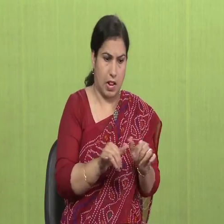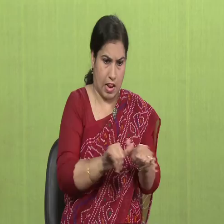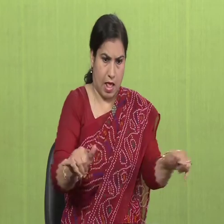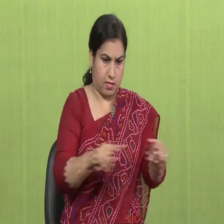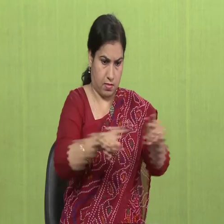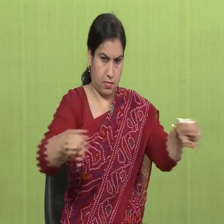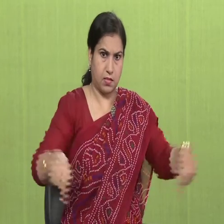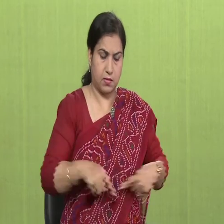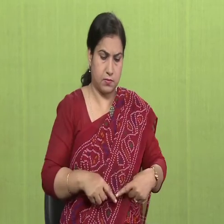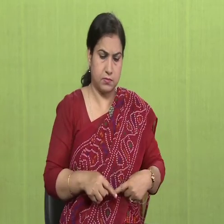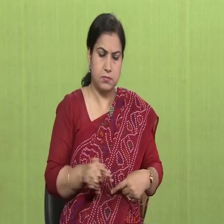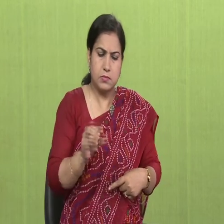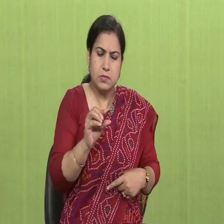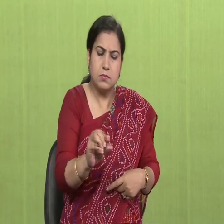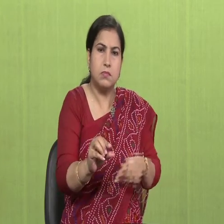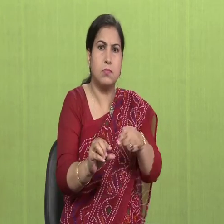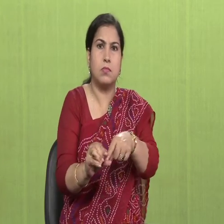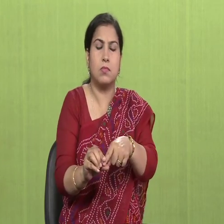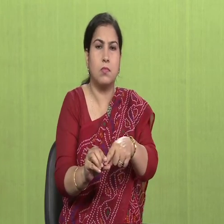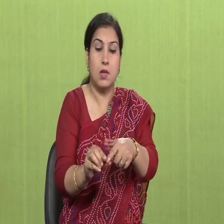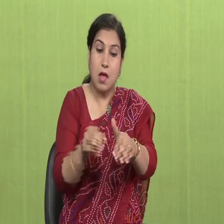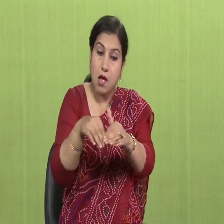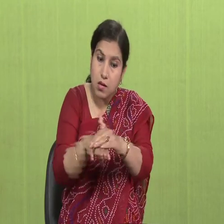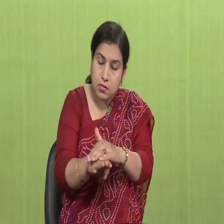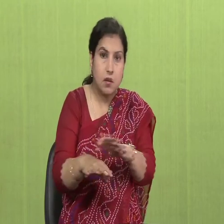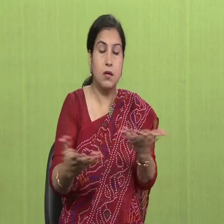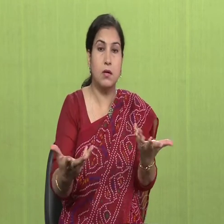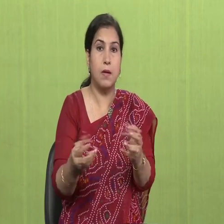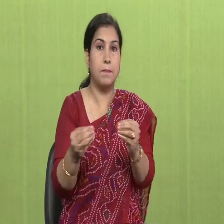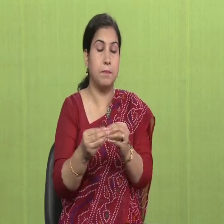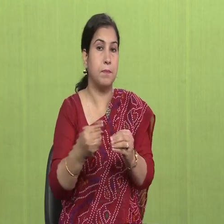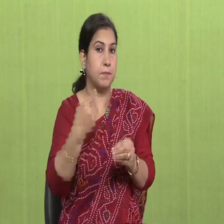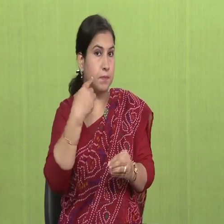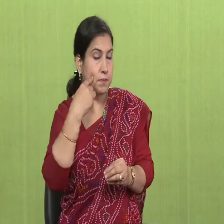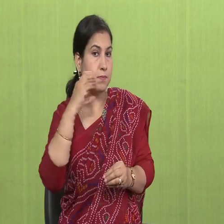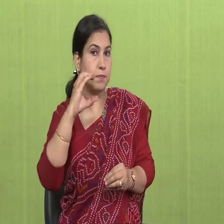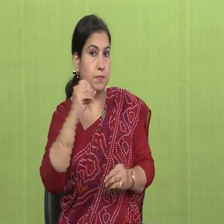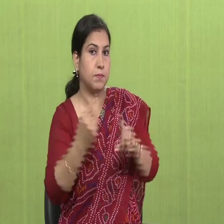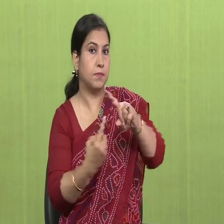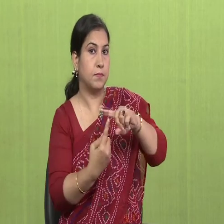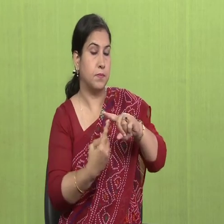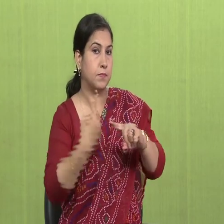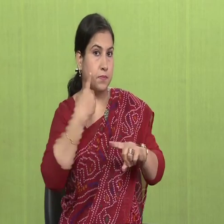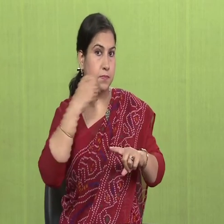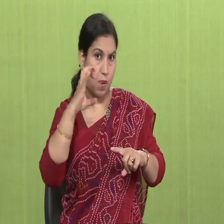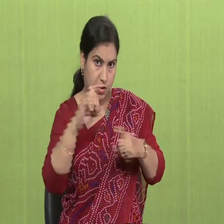that includes biotic and abiotic components.